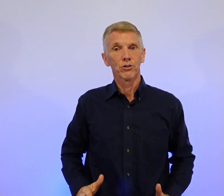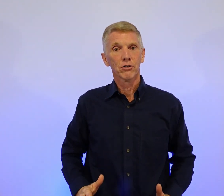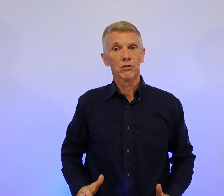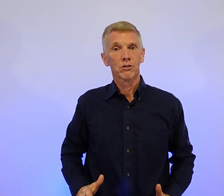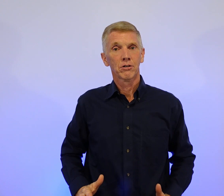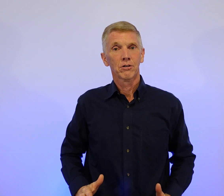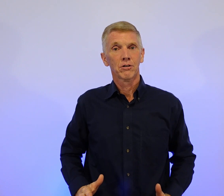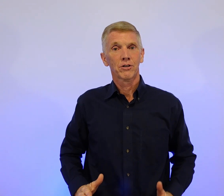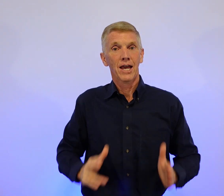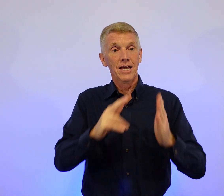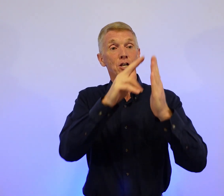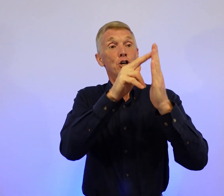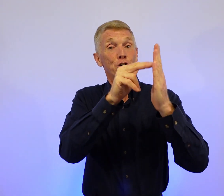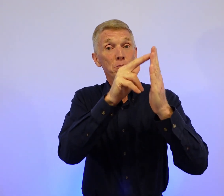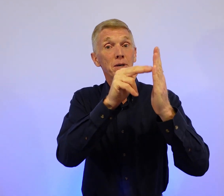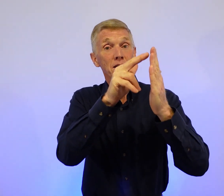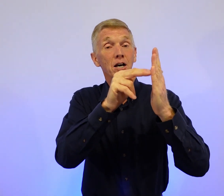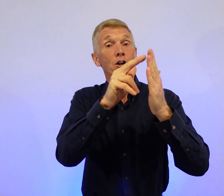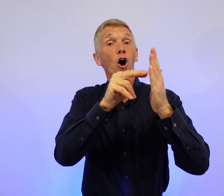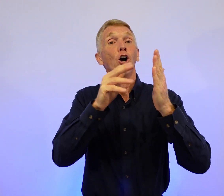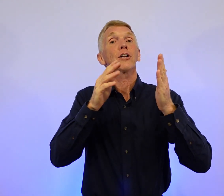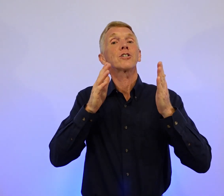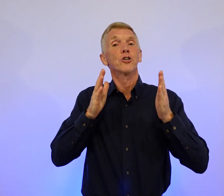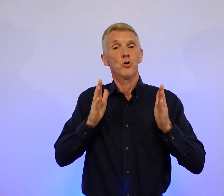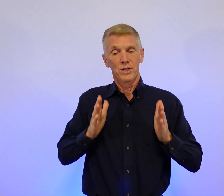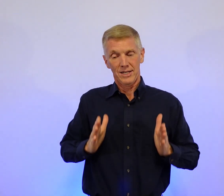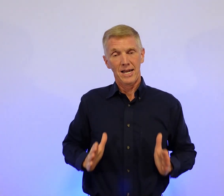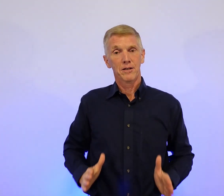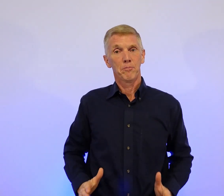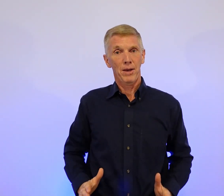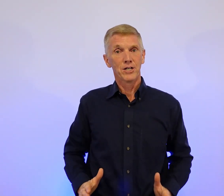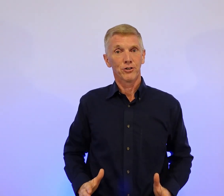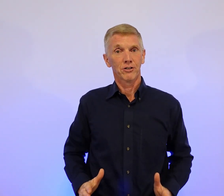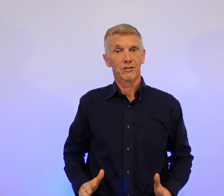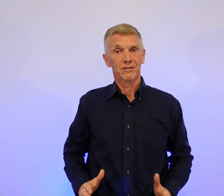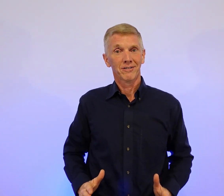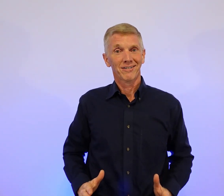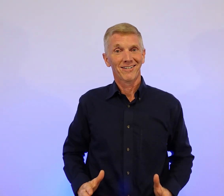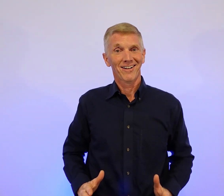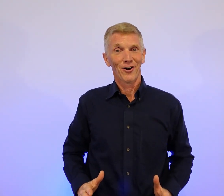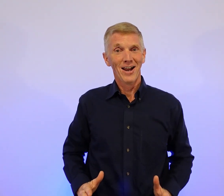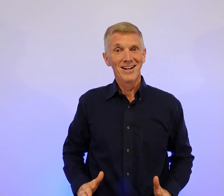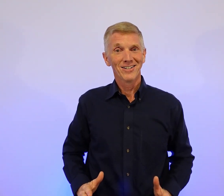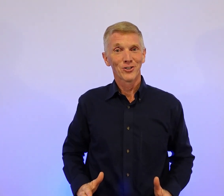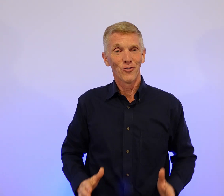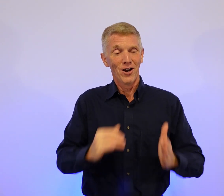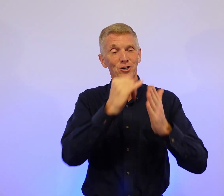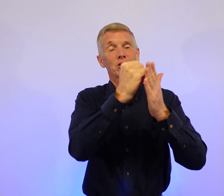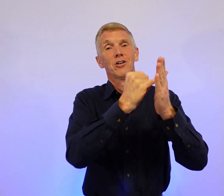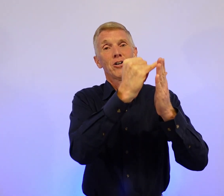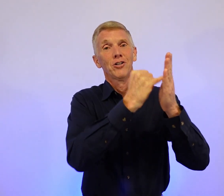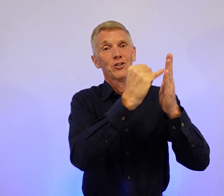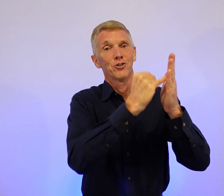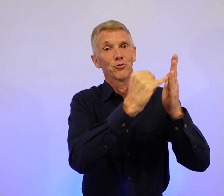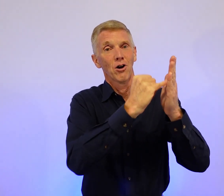painter, okay? Could be an artist who is a painter. All right, so there's